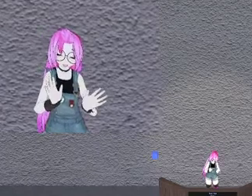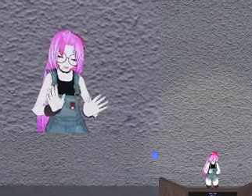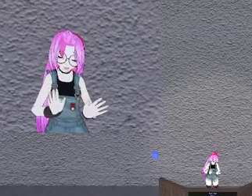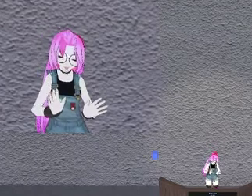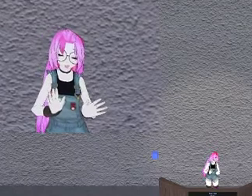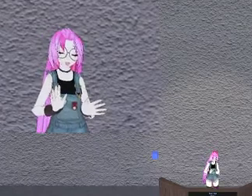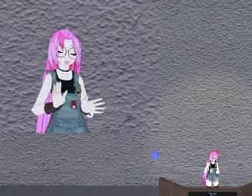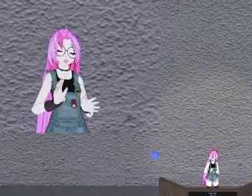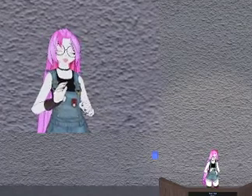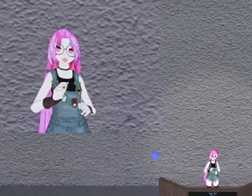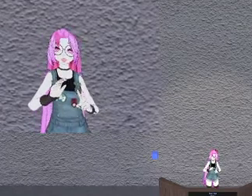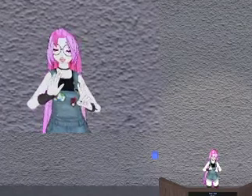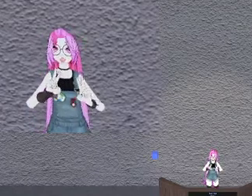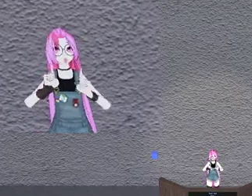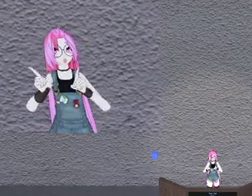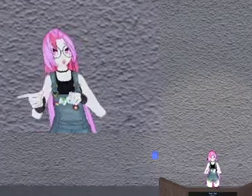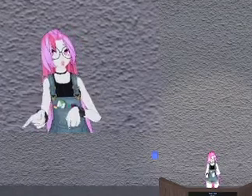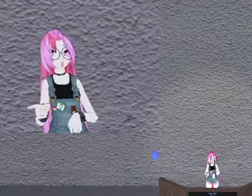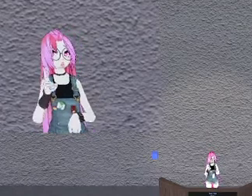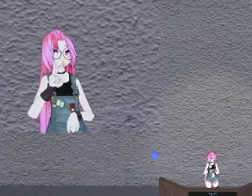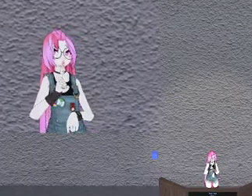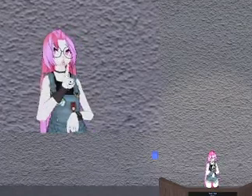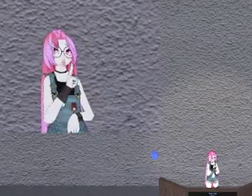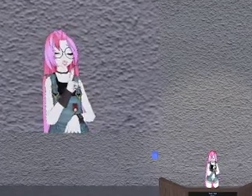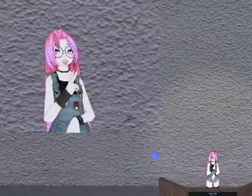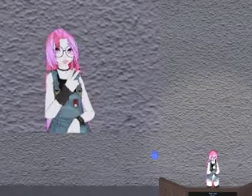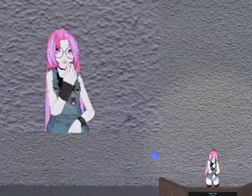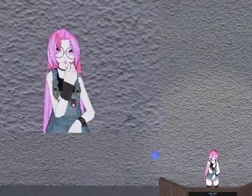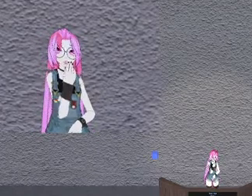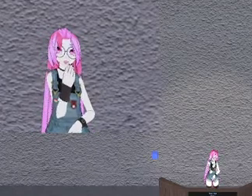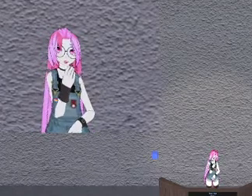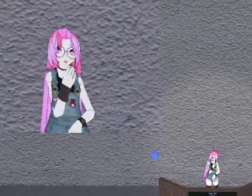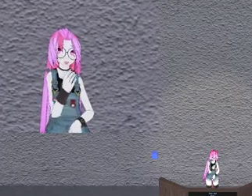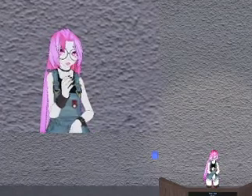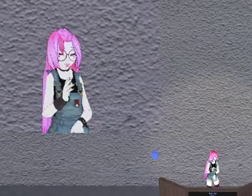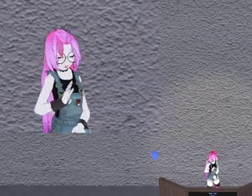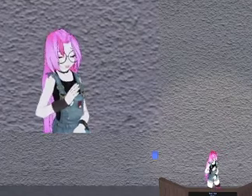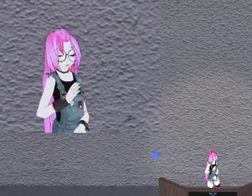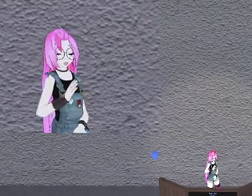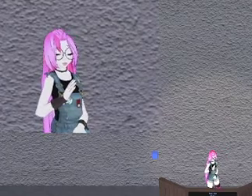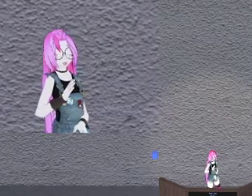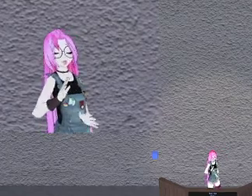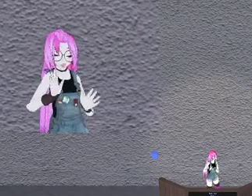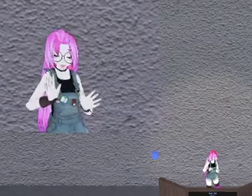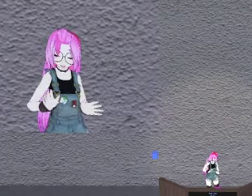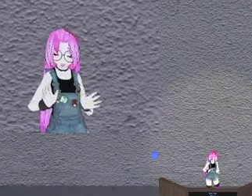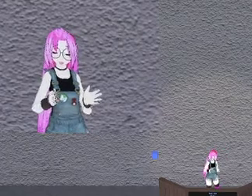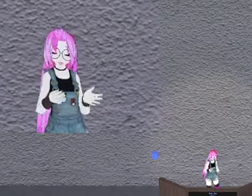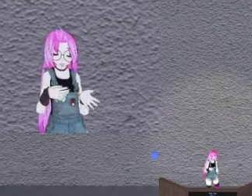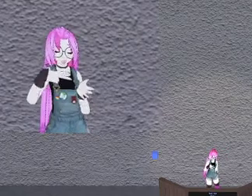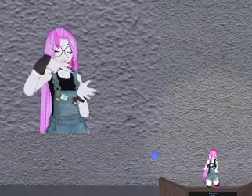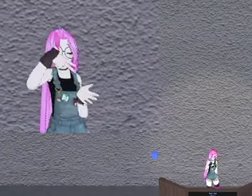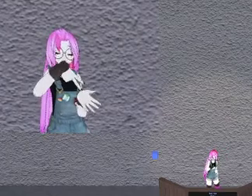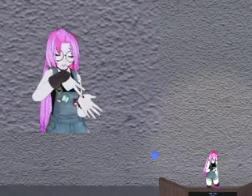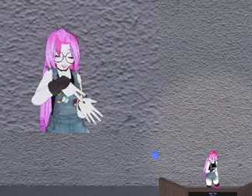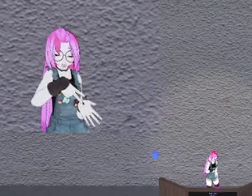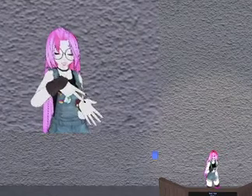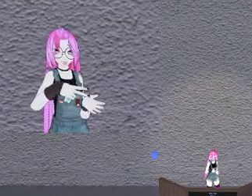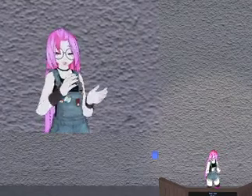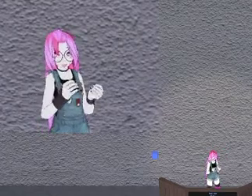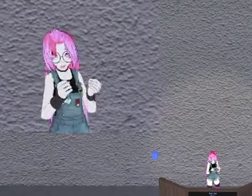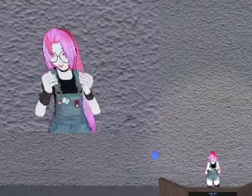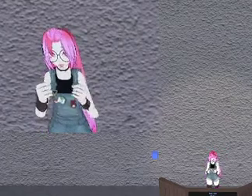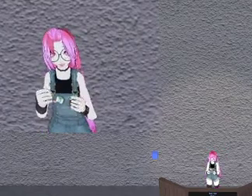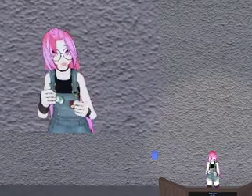it can be used like you're saying, I'm going to a restaurant to eat. That's fine, because you are getting up.